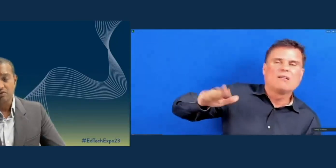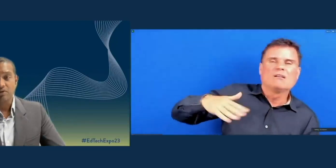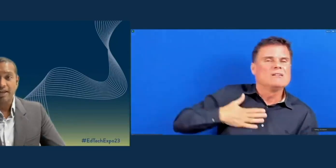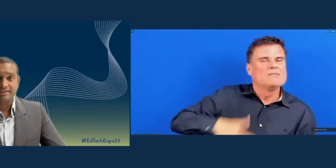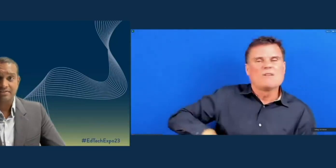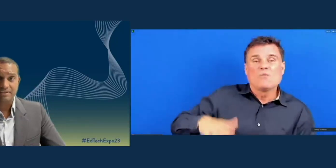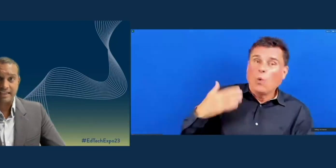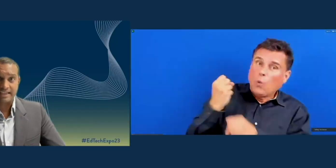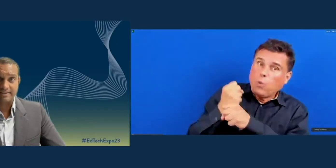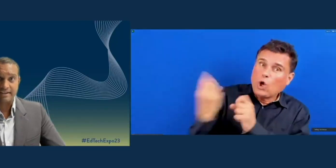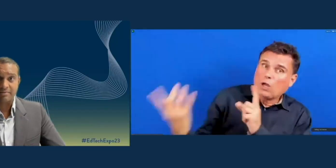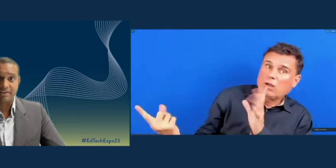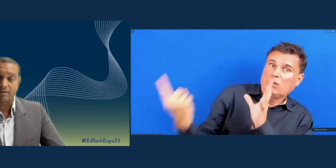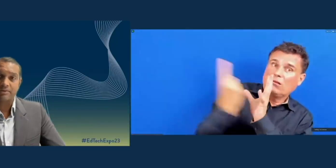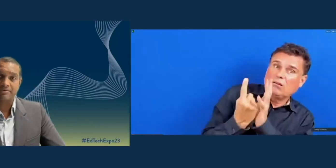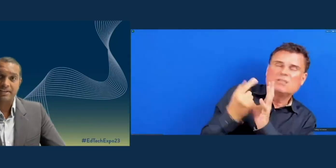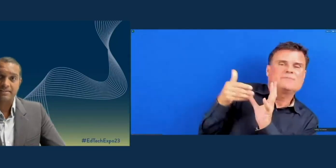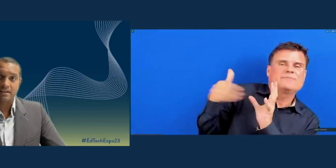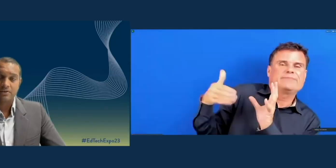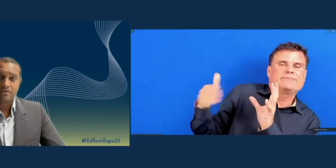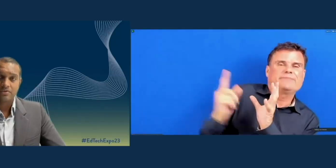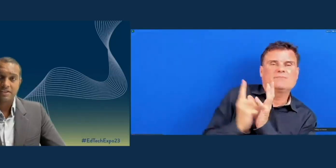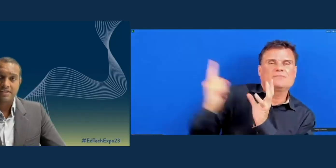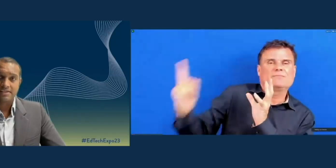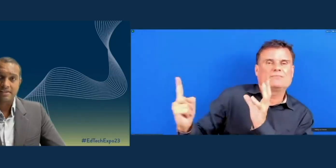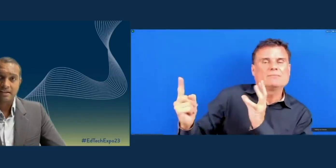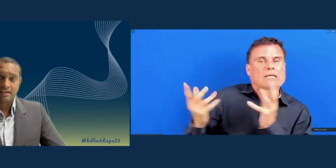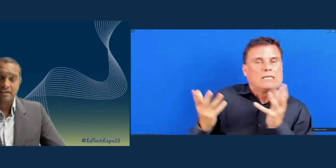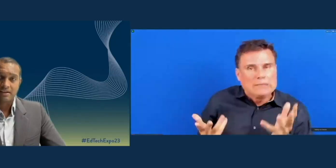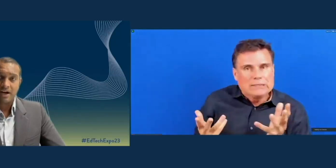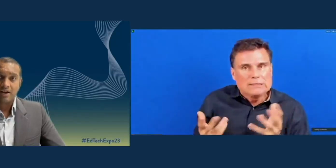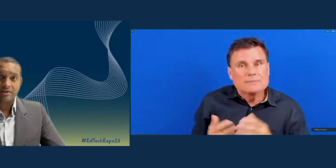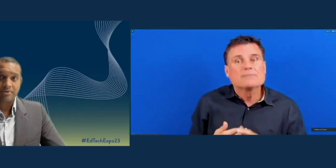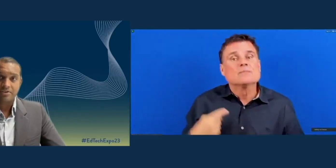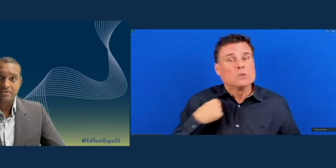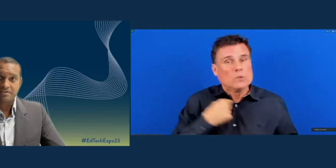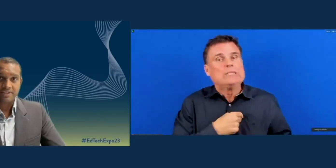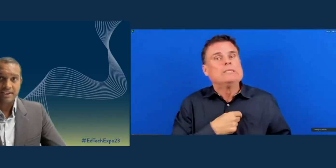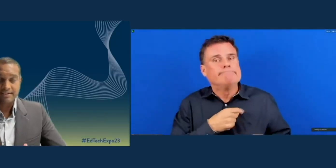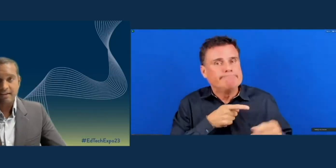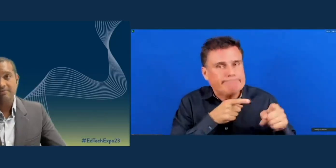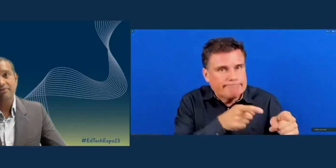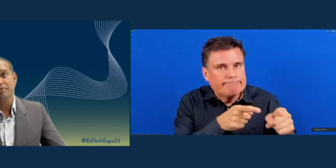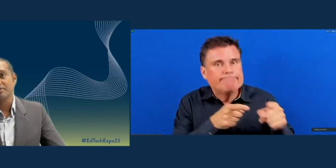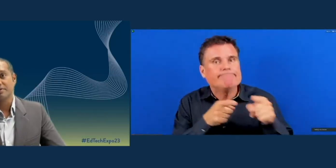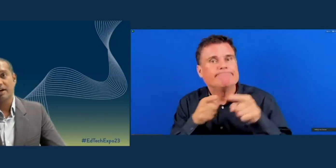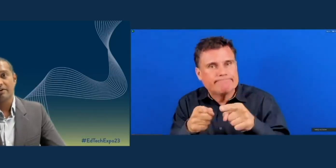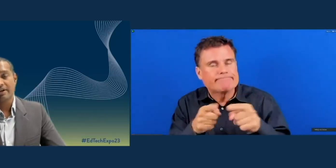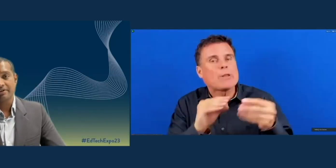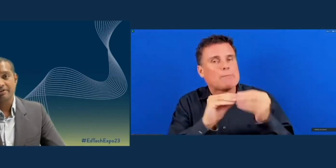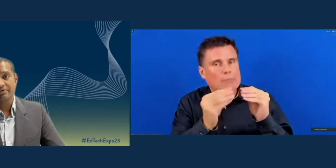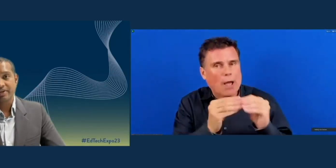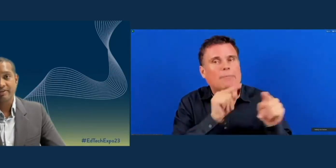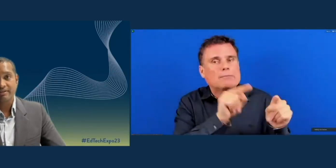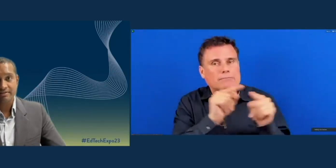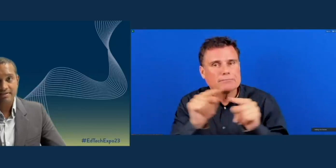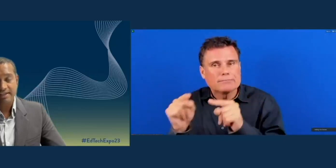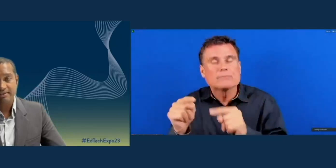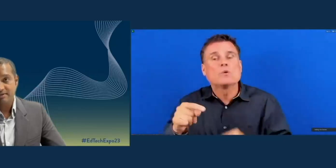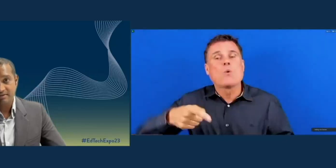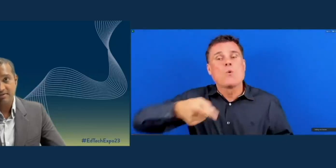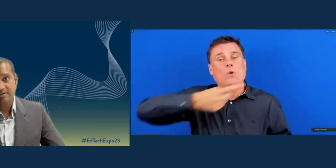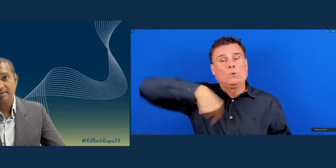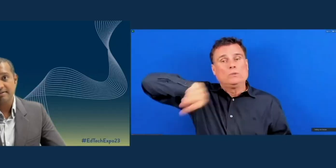is an all-hands-on-deck dilemma that we face, which means, you know, our approach is to be laser-like focused on our area of strength,